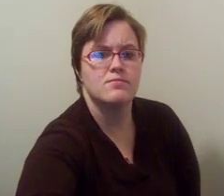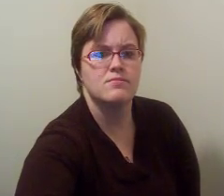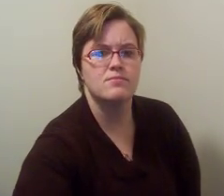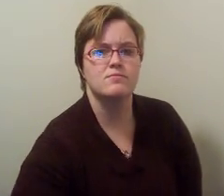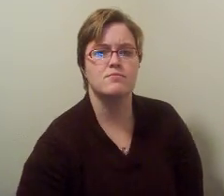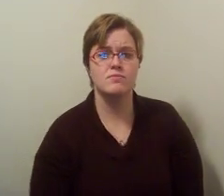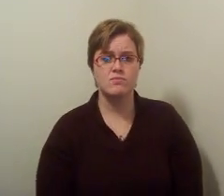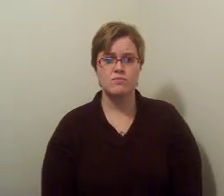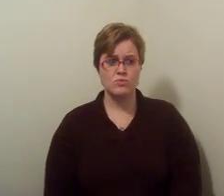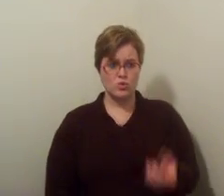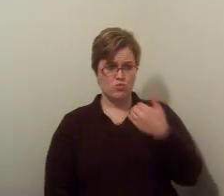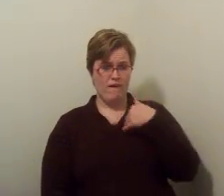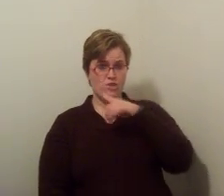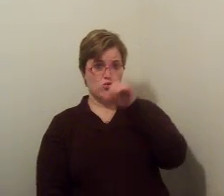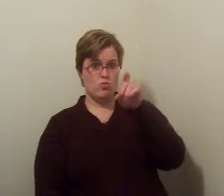Do you have a question?